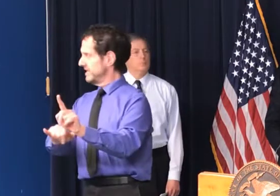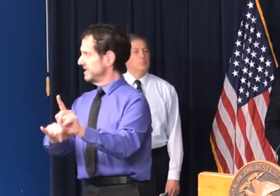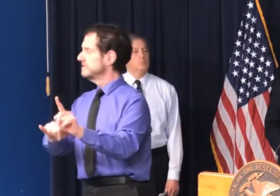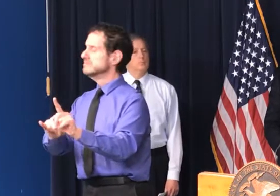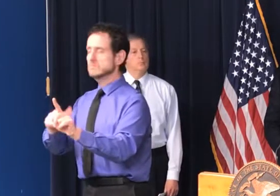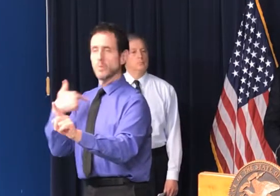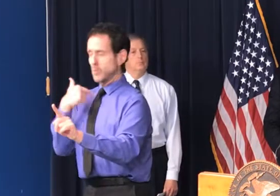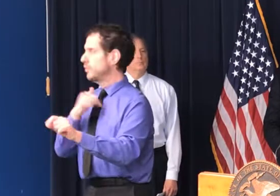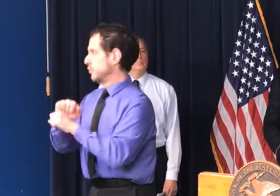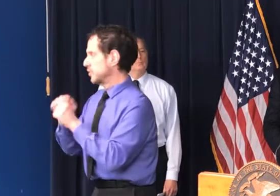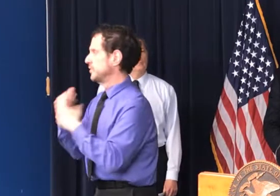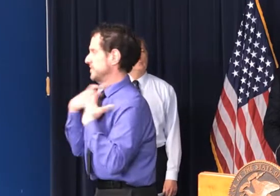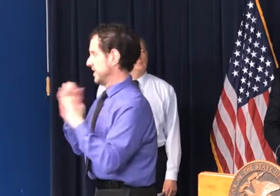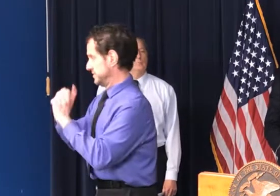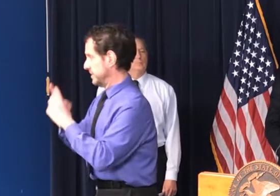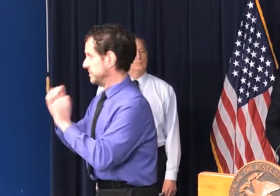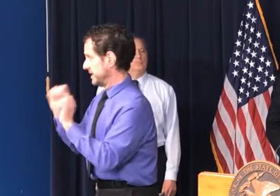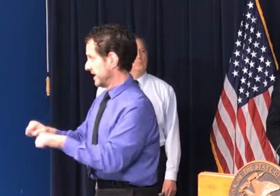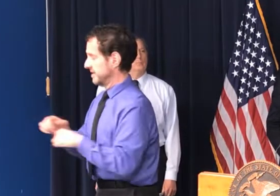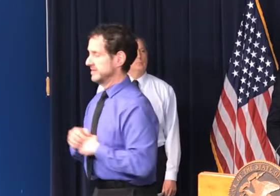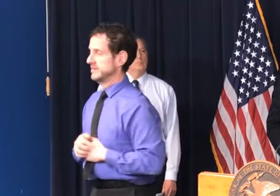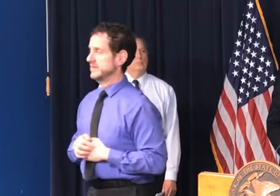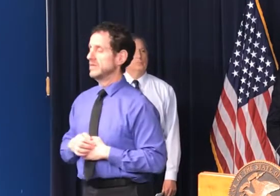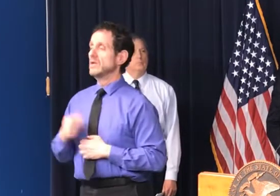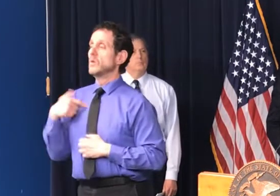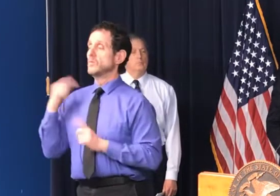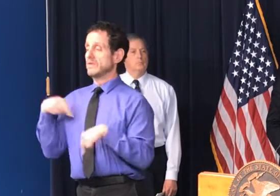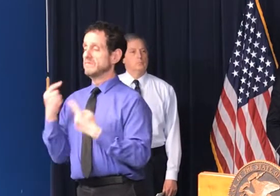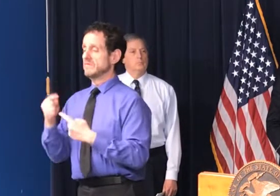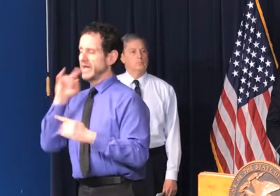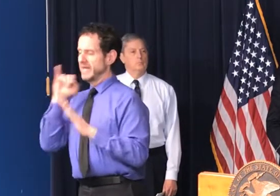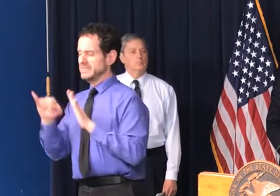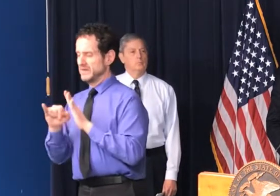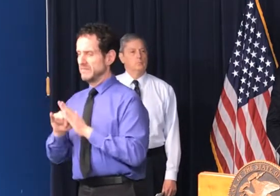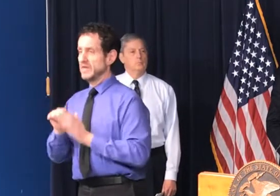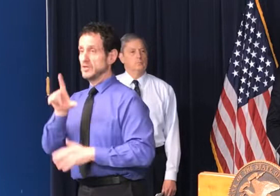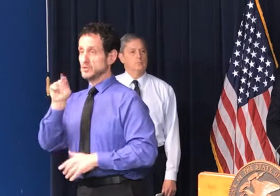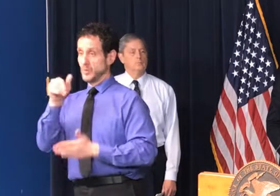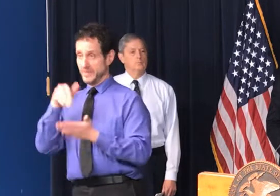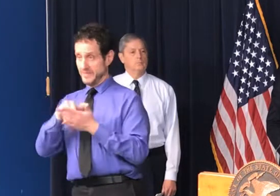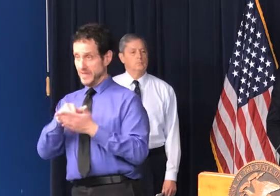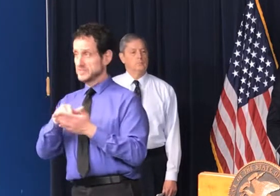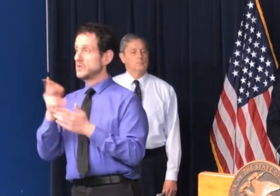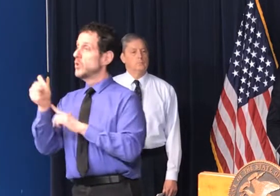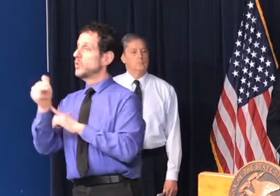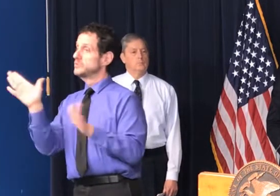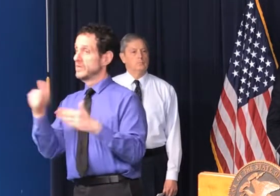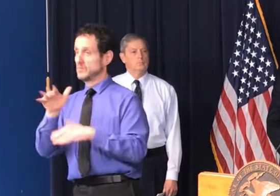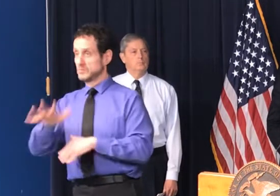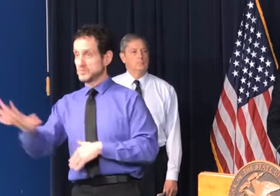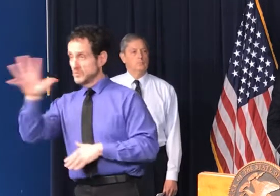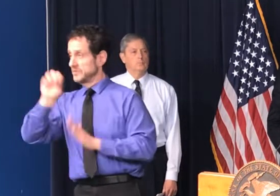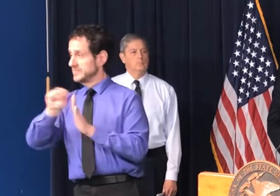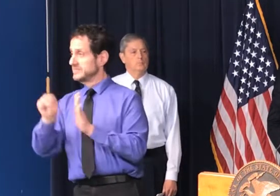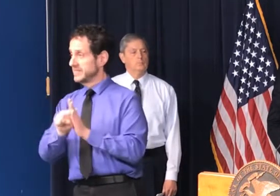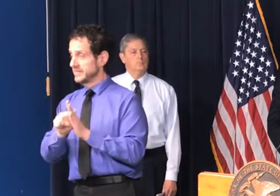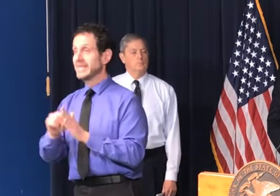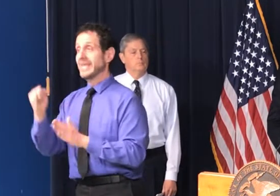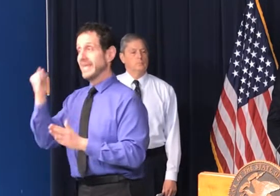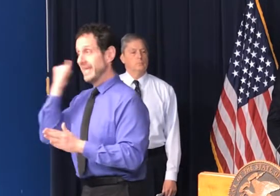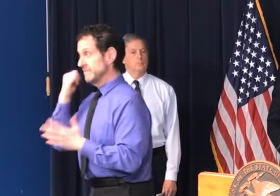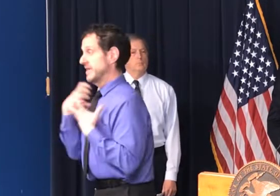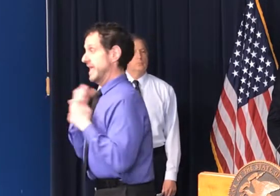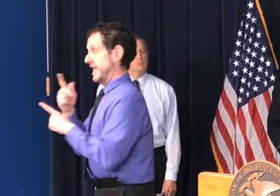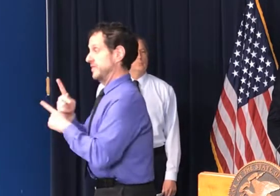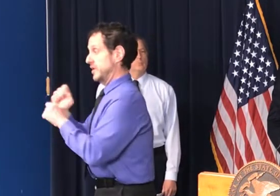departments. So far already, we have identified nearly 20,000 rooms throughout the state to be used for housing